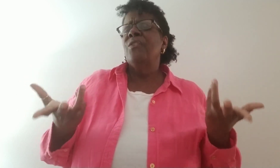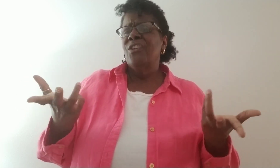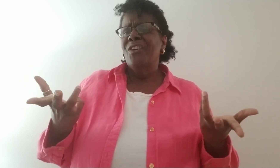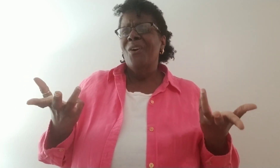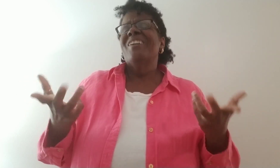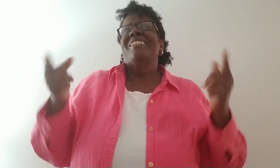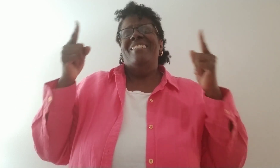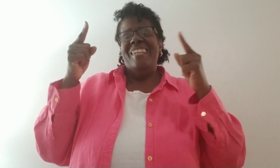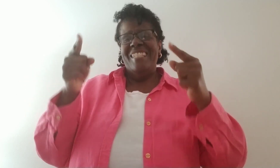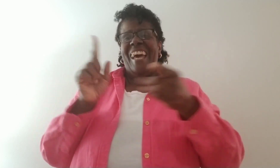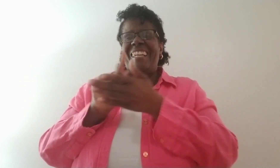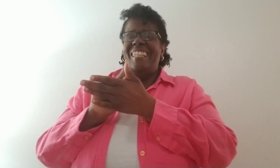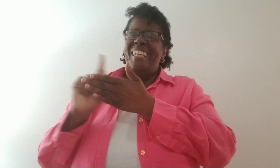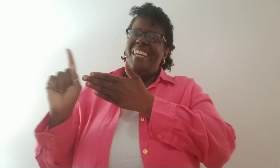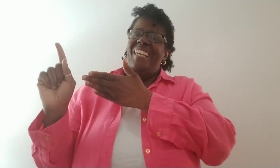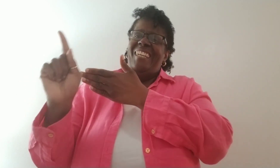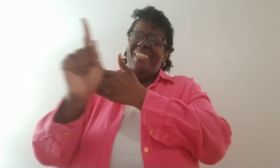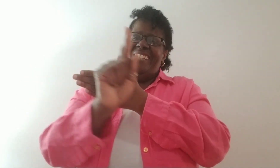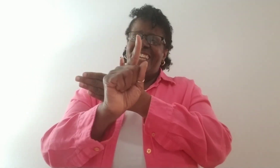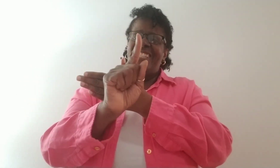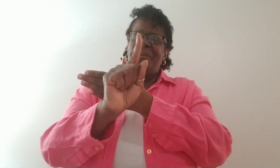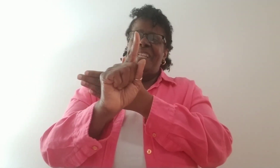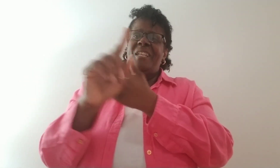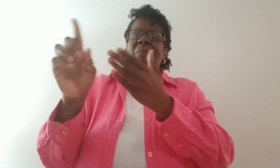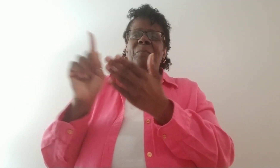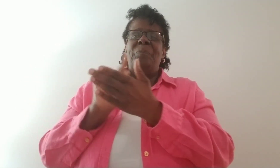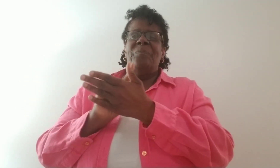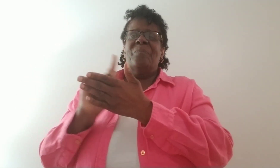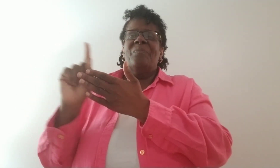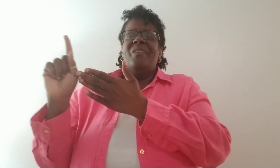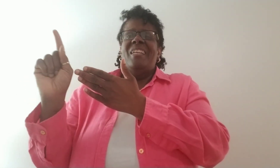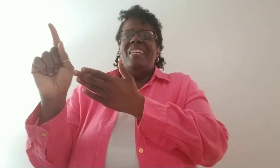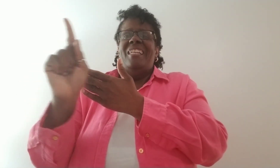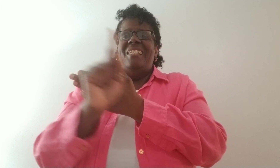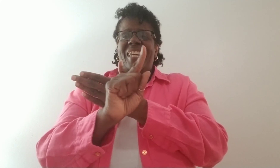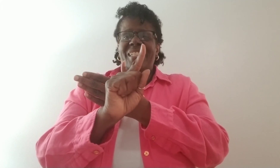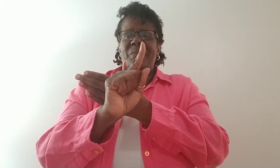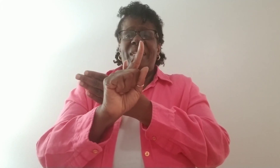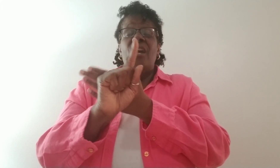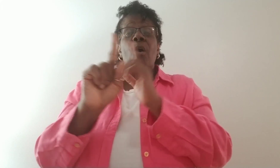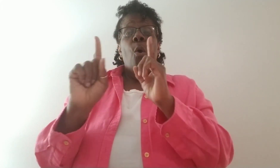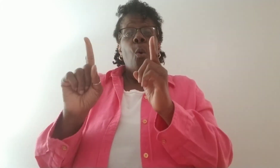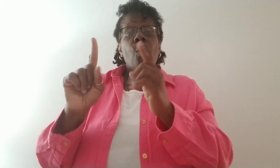you'll go? Exactly. Next week. Next week. Or